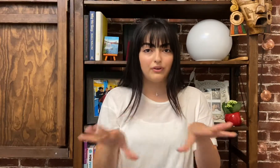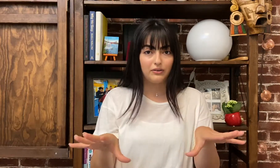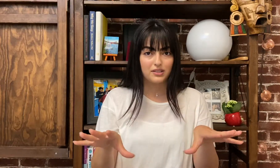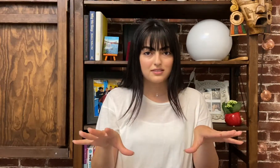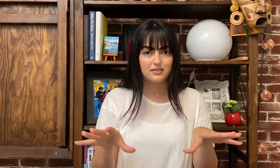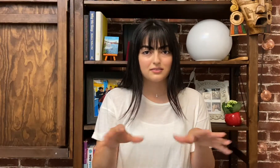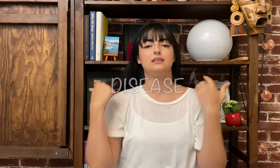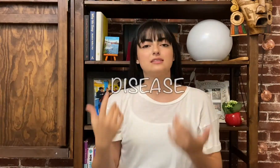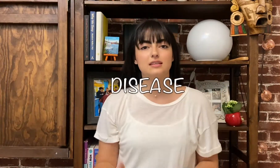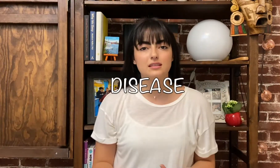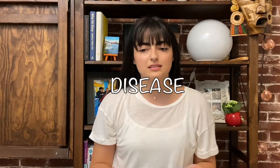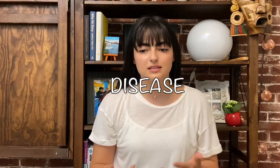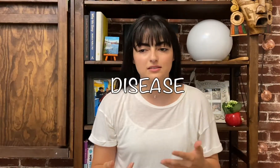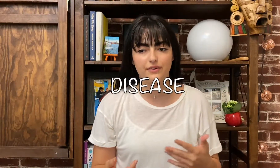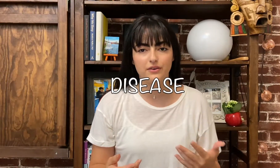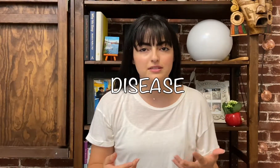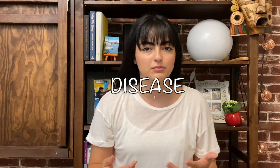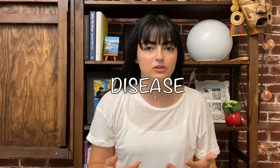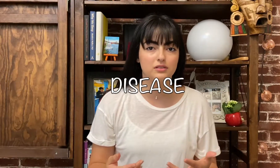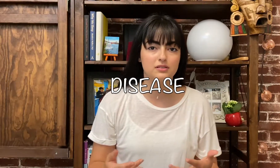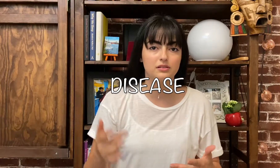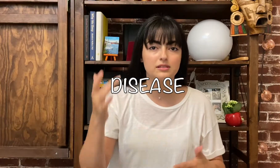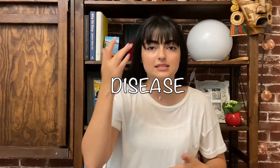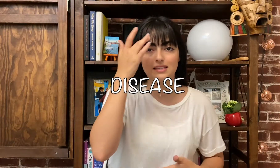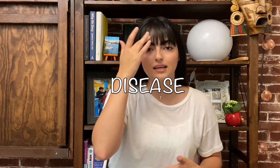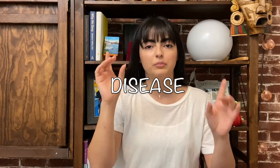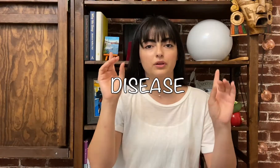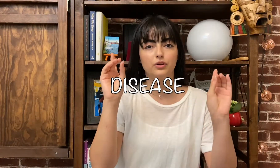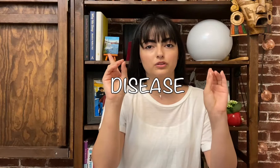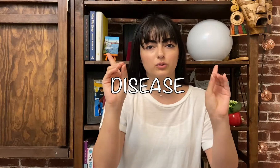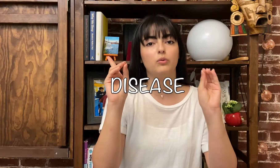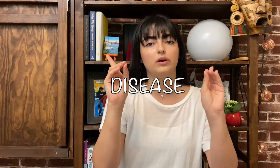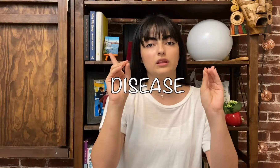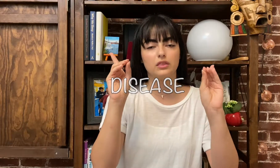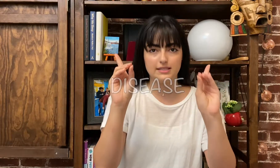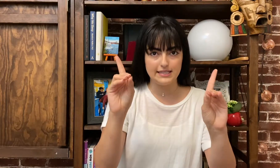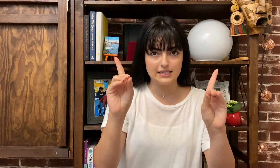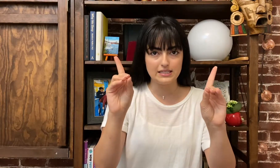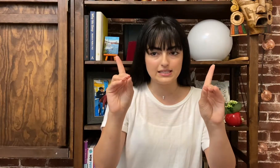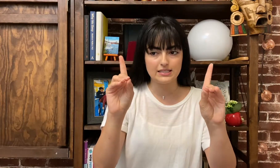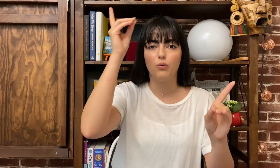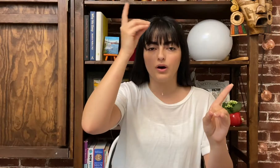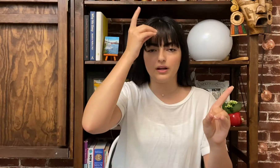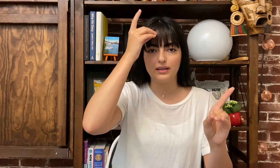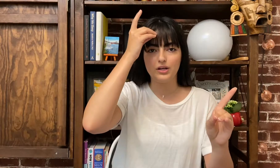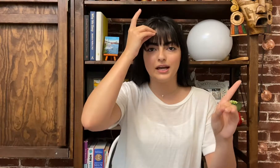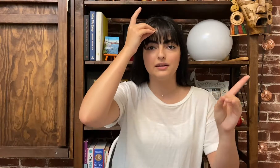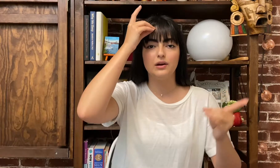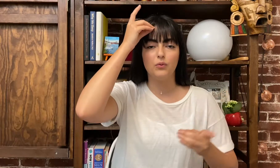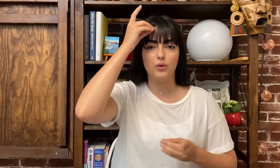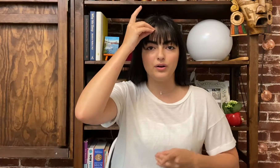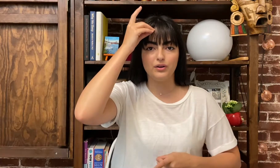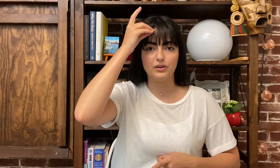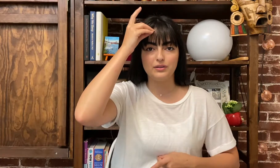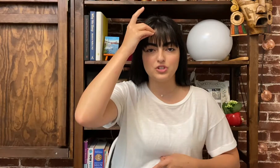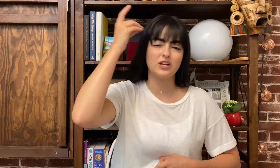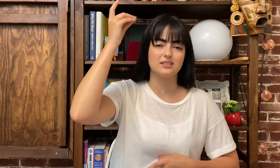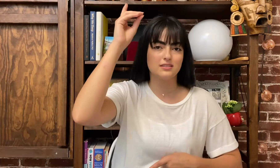virus. Disease is very similar to sick, but you could do it with D's. One at your head, one on your chest,